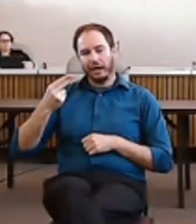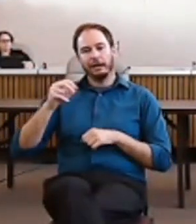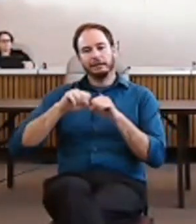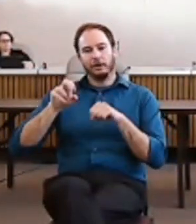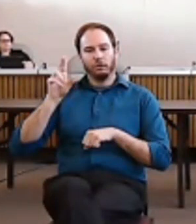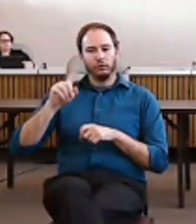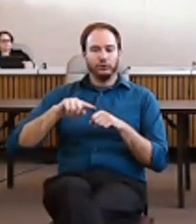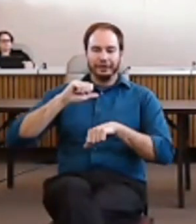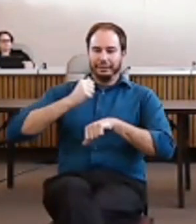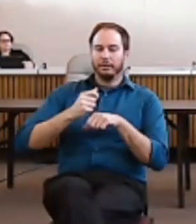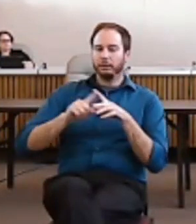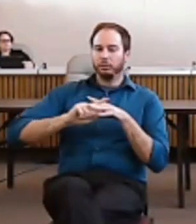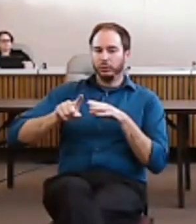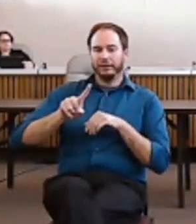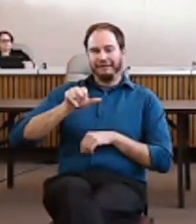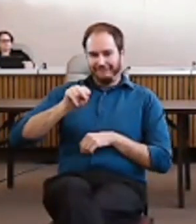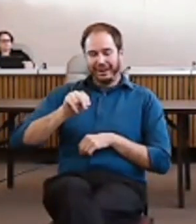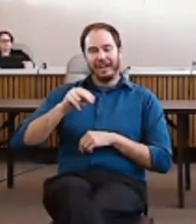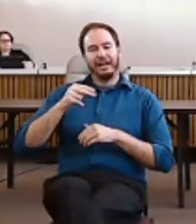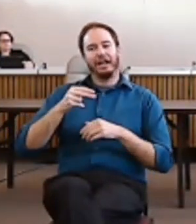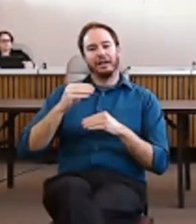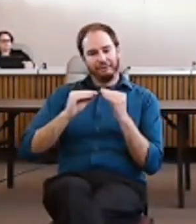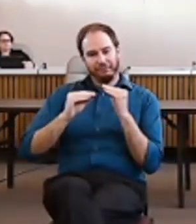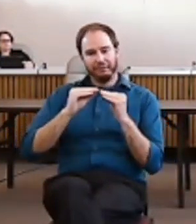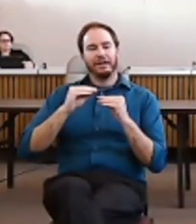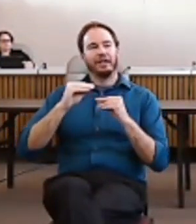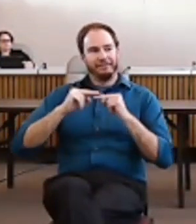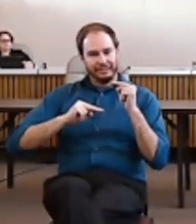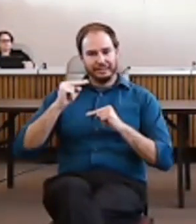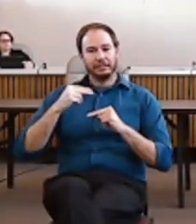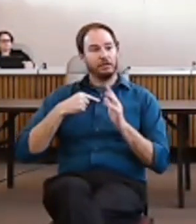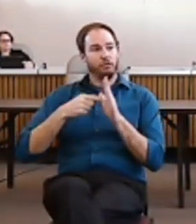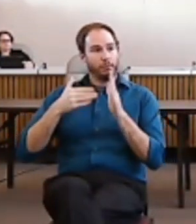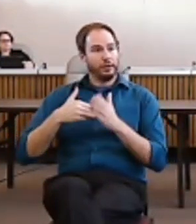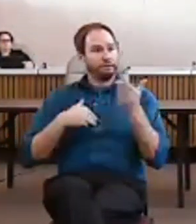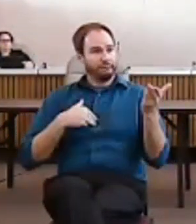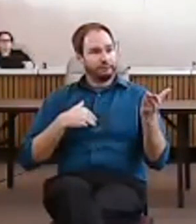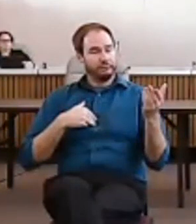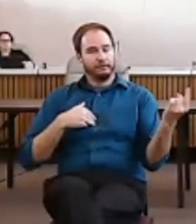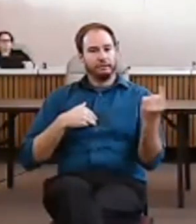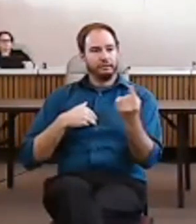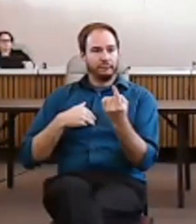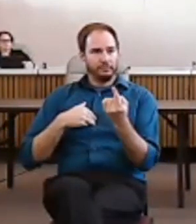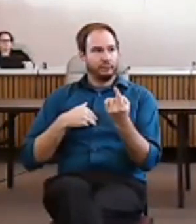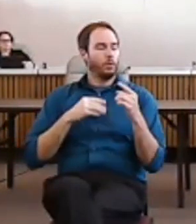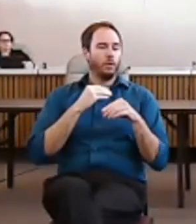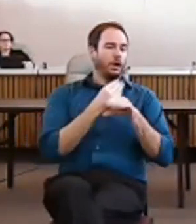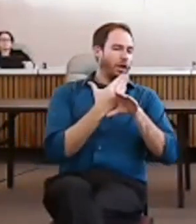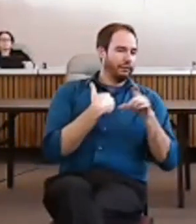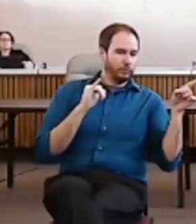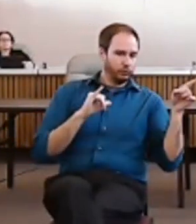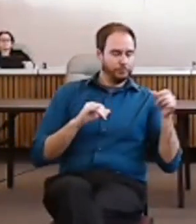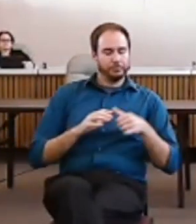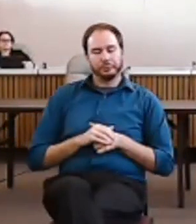Sprinter van service facility. We have a representative. Coming Yeah, up. hi, good evening. This